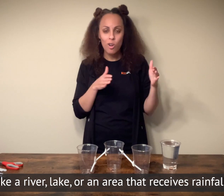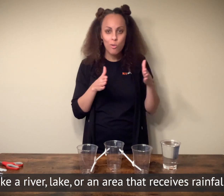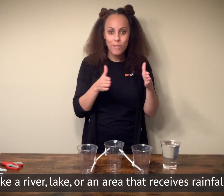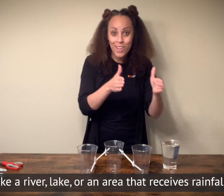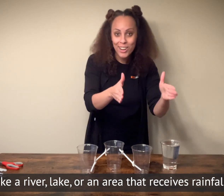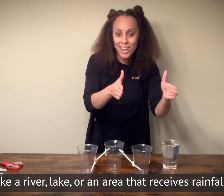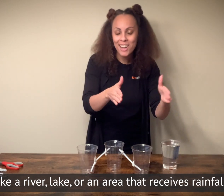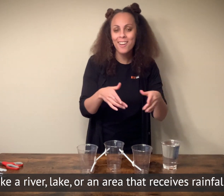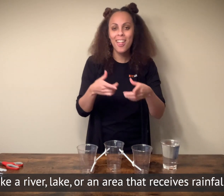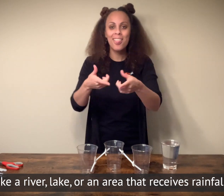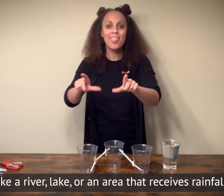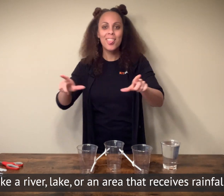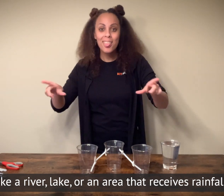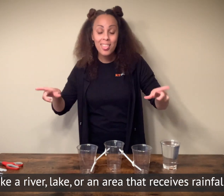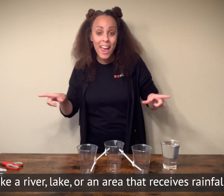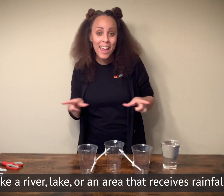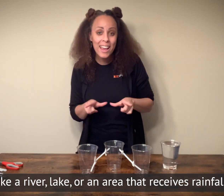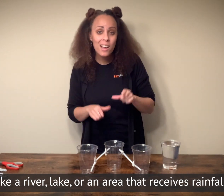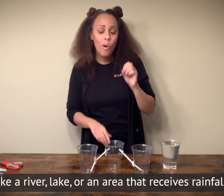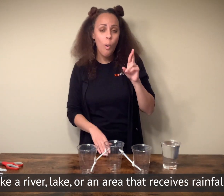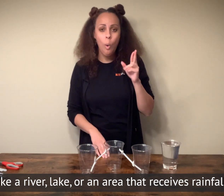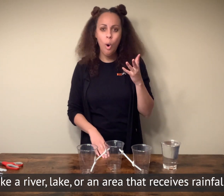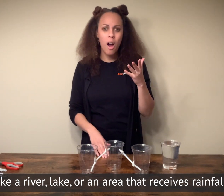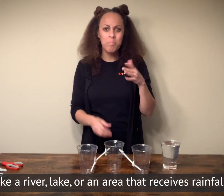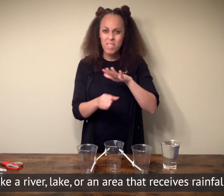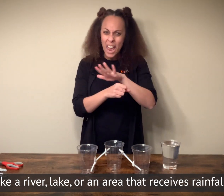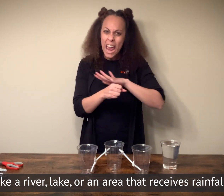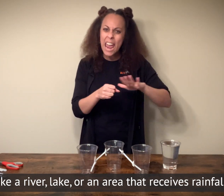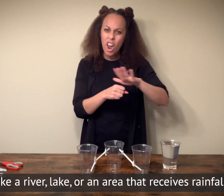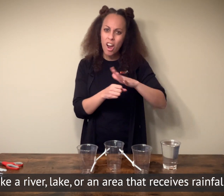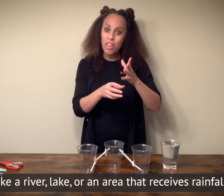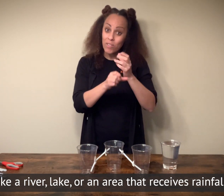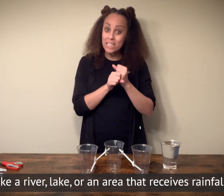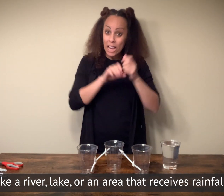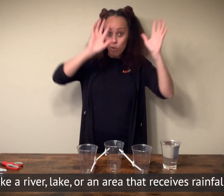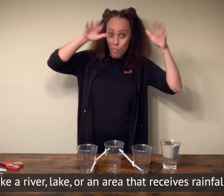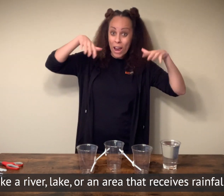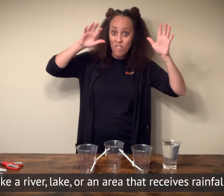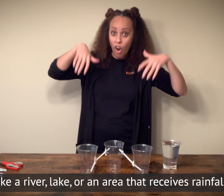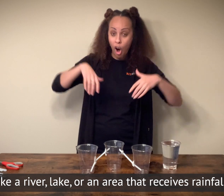like a river, lake, or an area that receives rainfall.